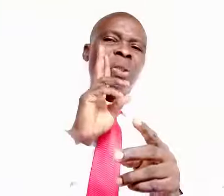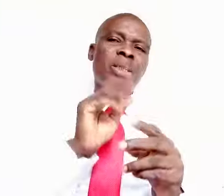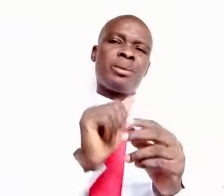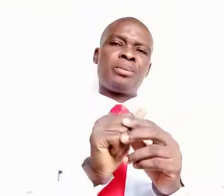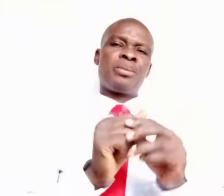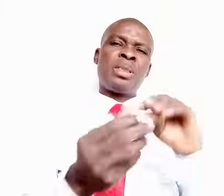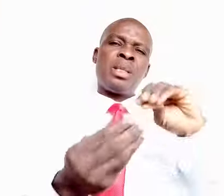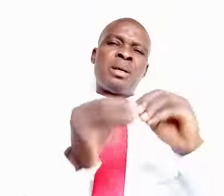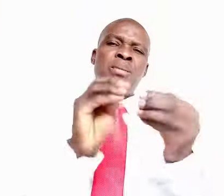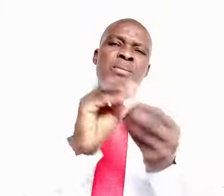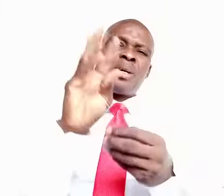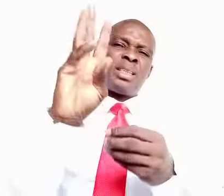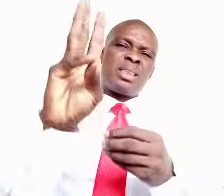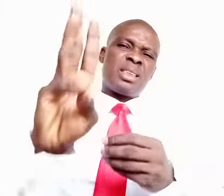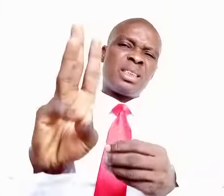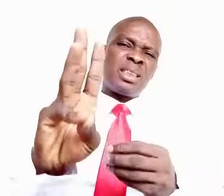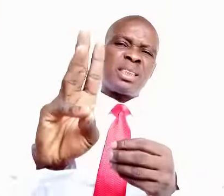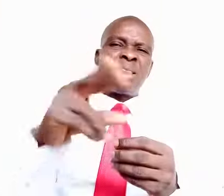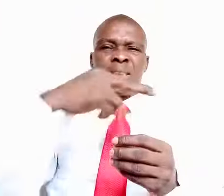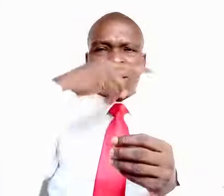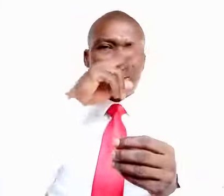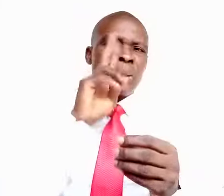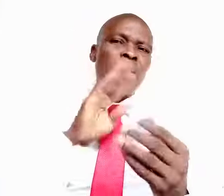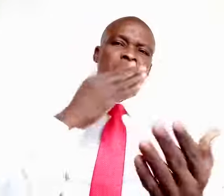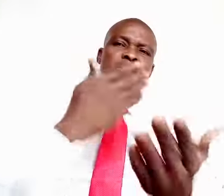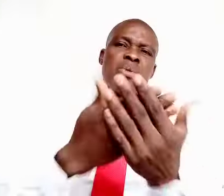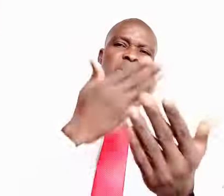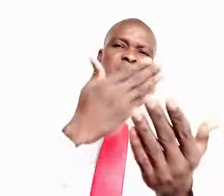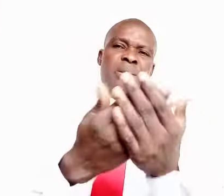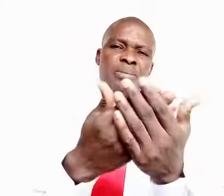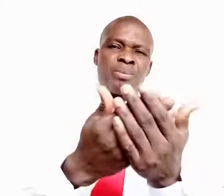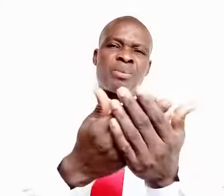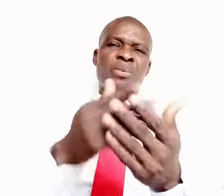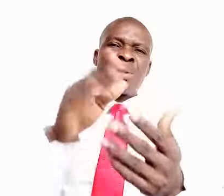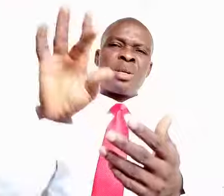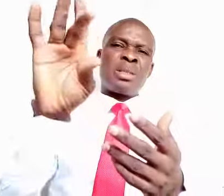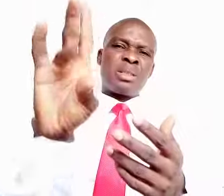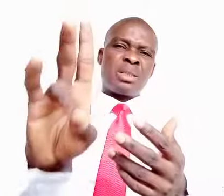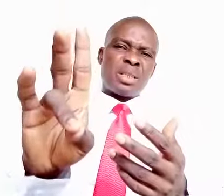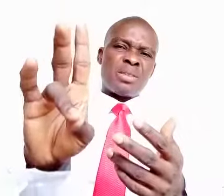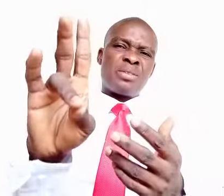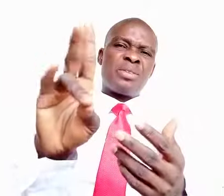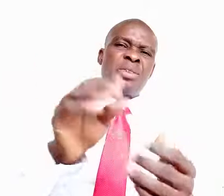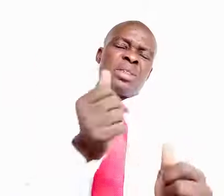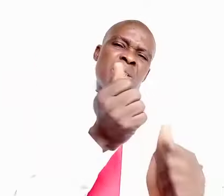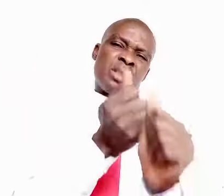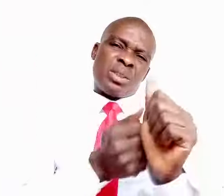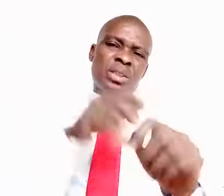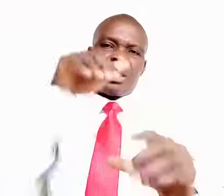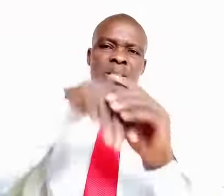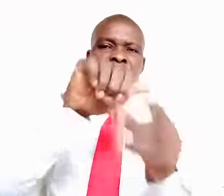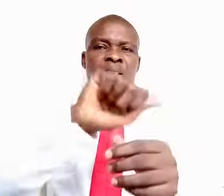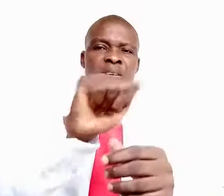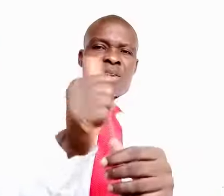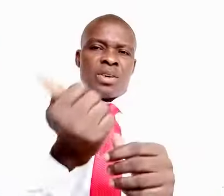6. Embezzle funds. 7. Indulge in other internet crimes.